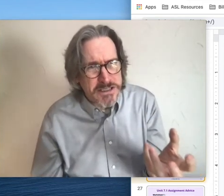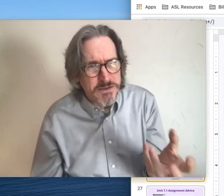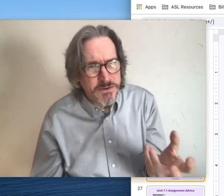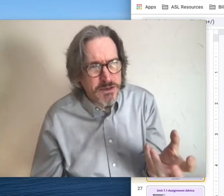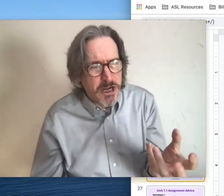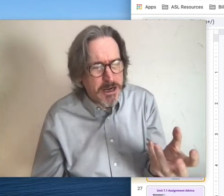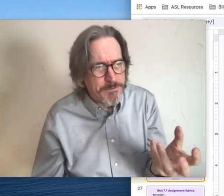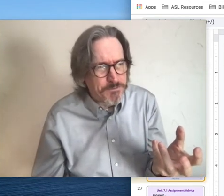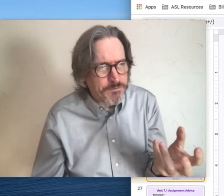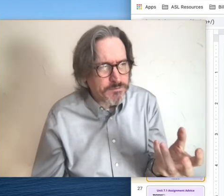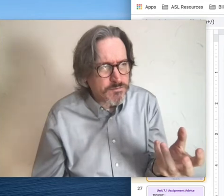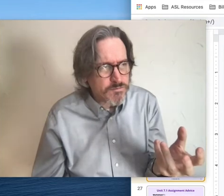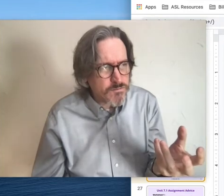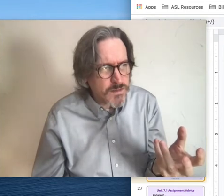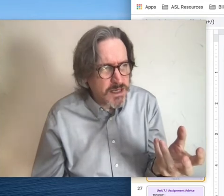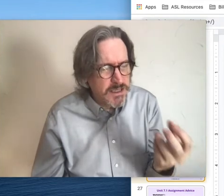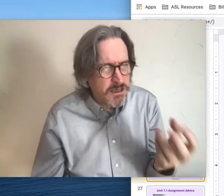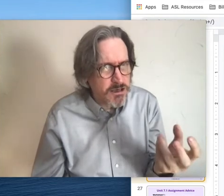hard to